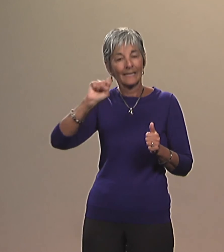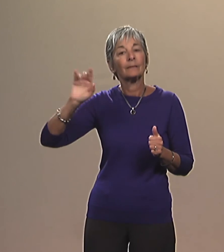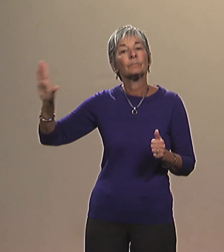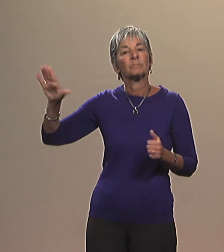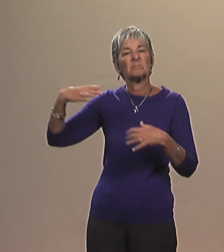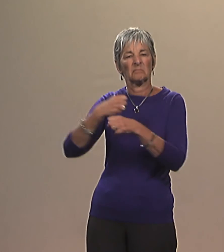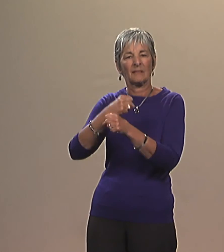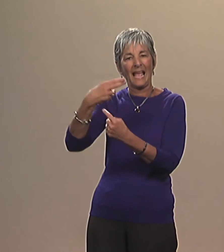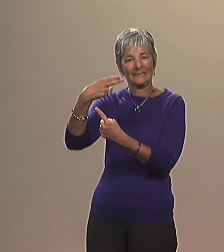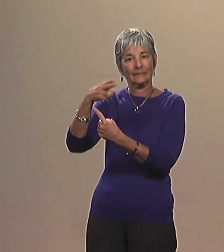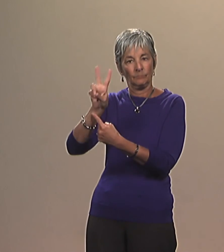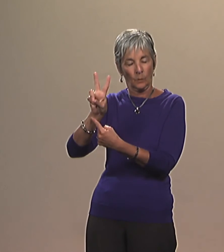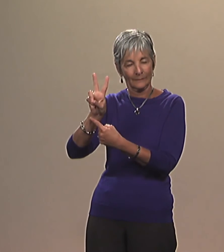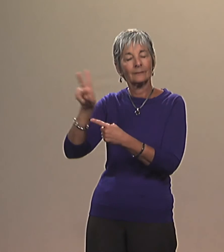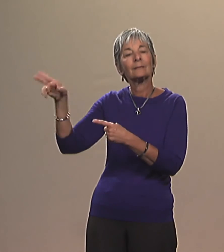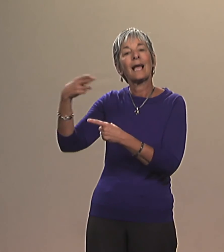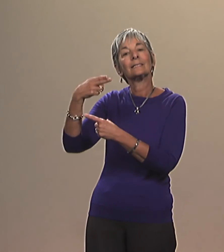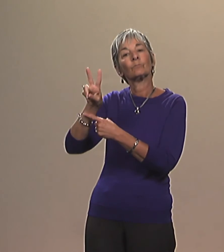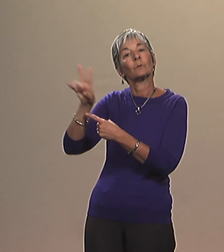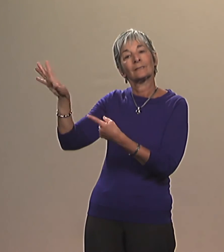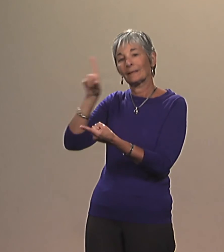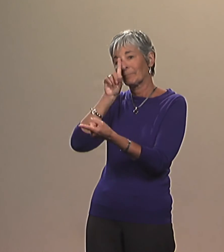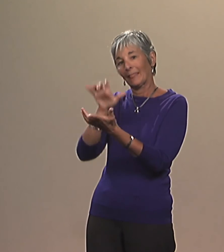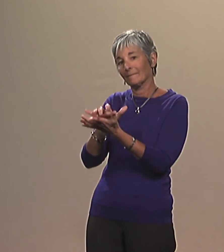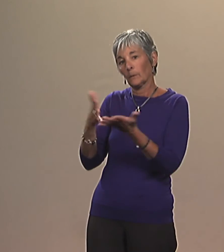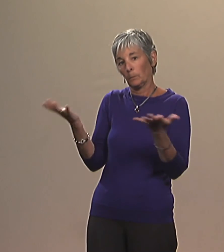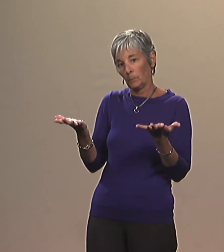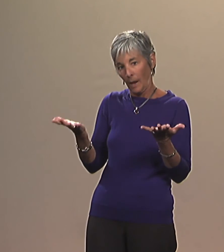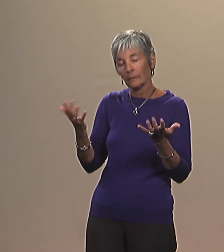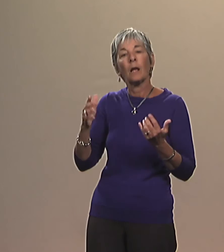The abbreviation for Hands and Voices is HV.